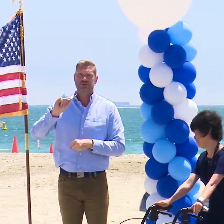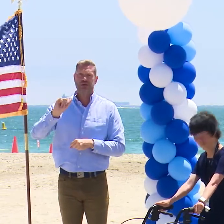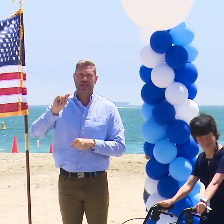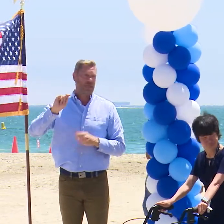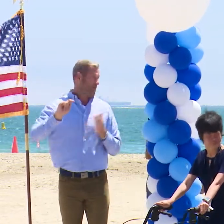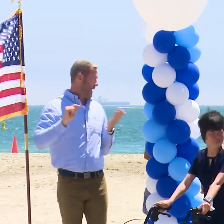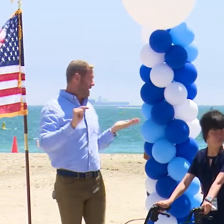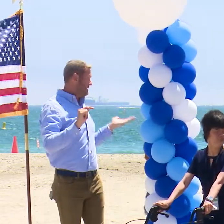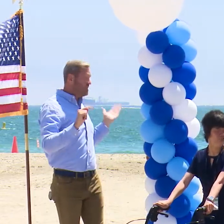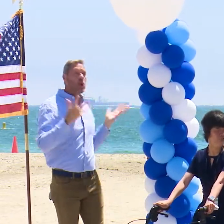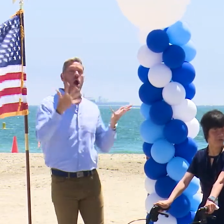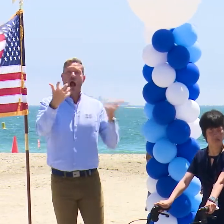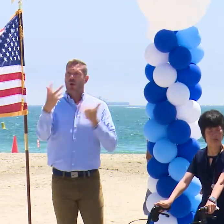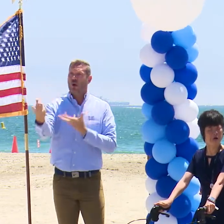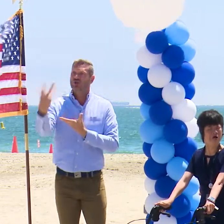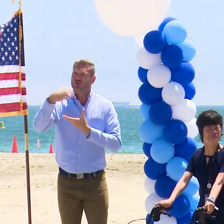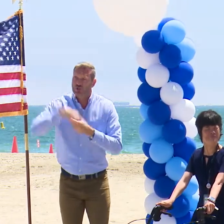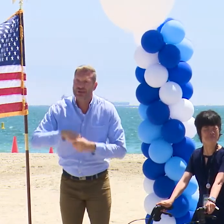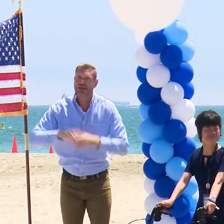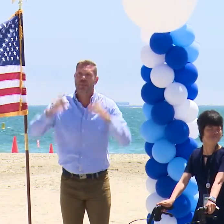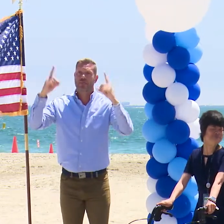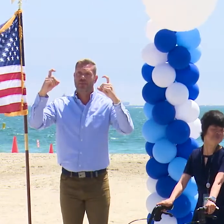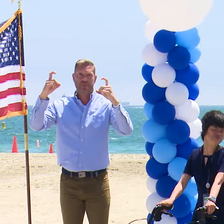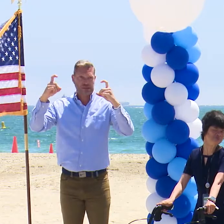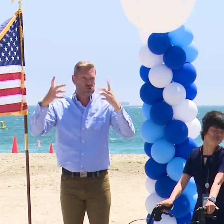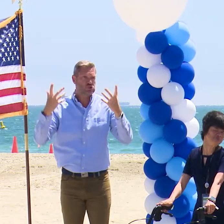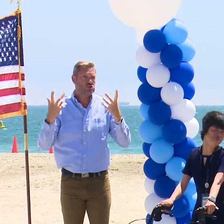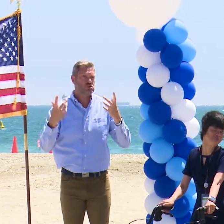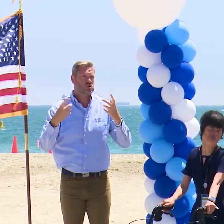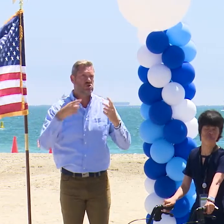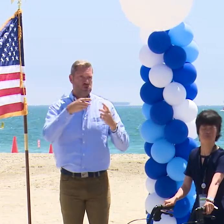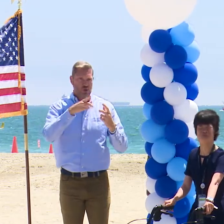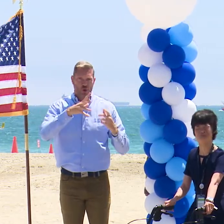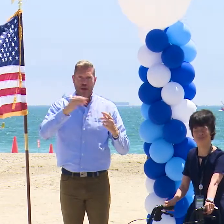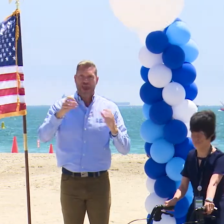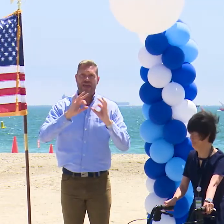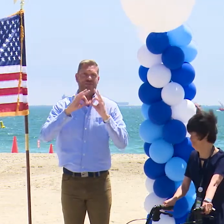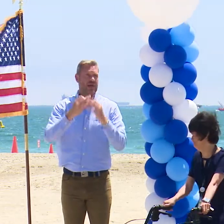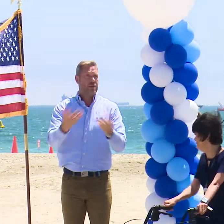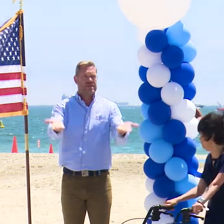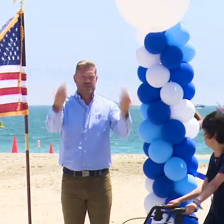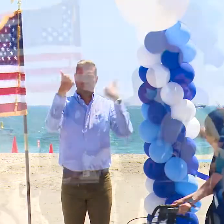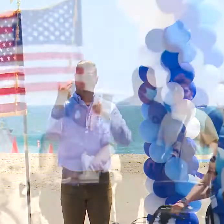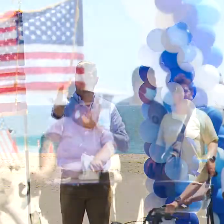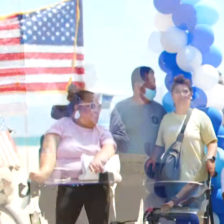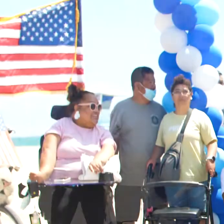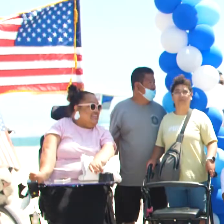with us or family. So why don't you please join us up here, and we'll take a photo.